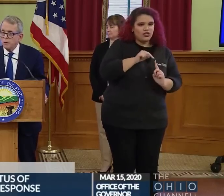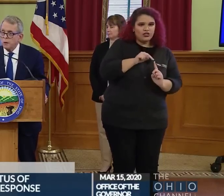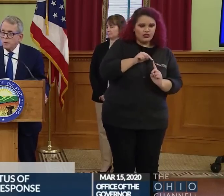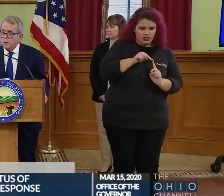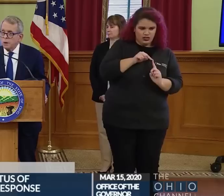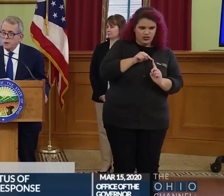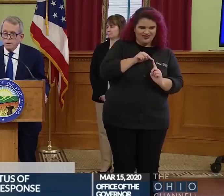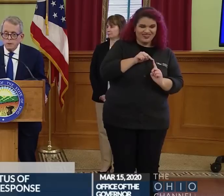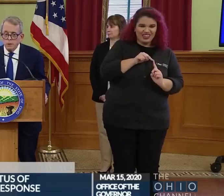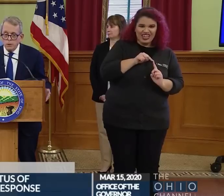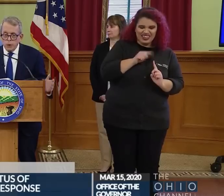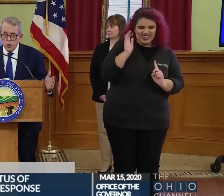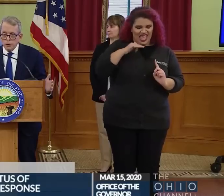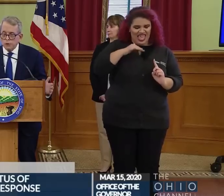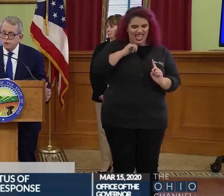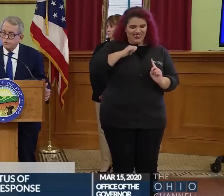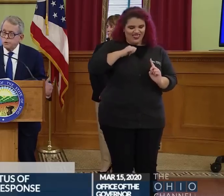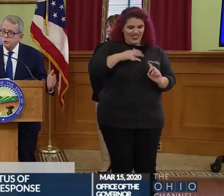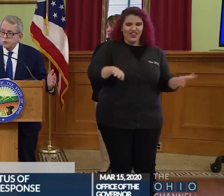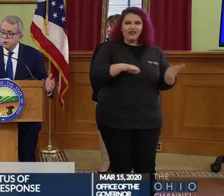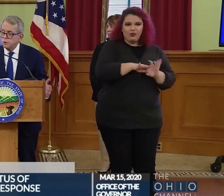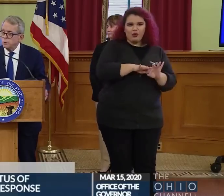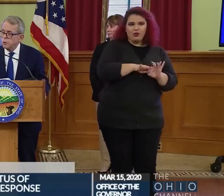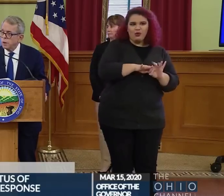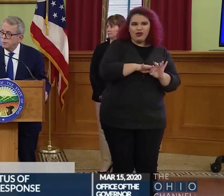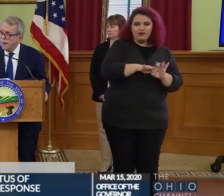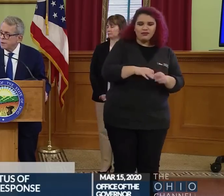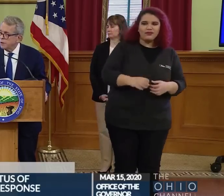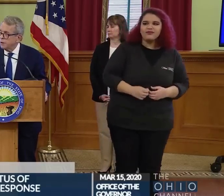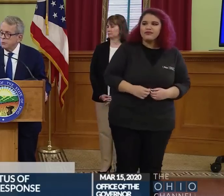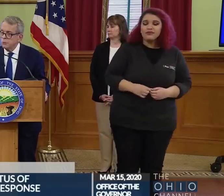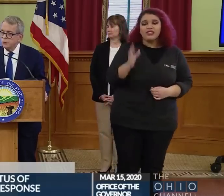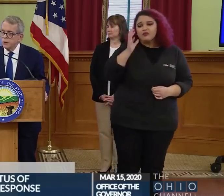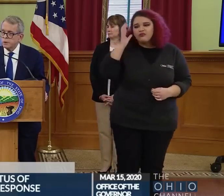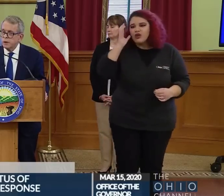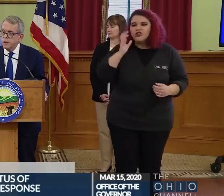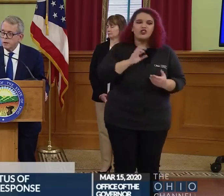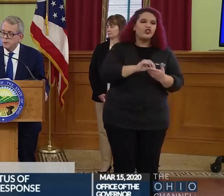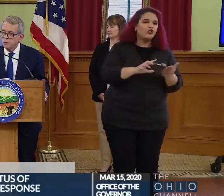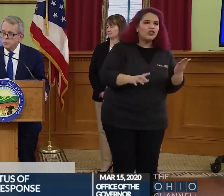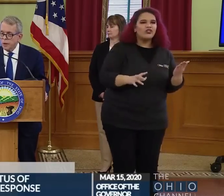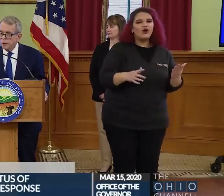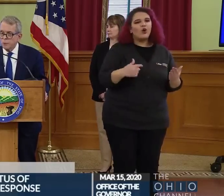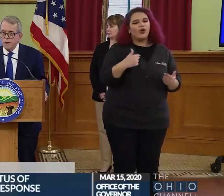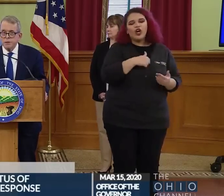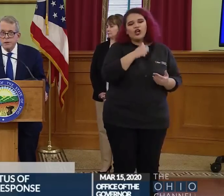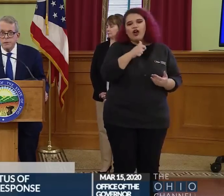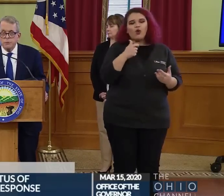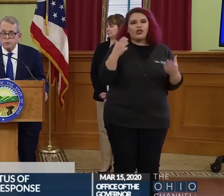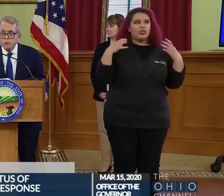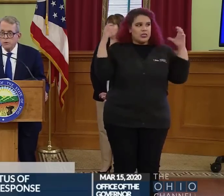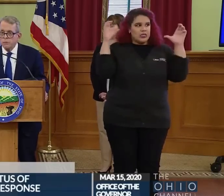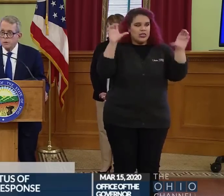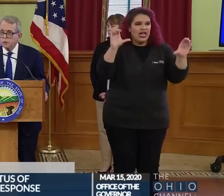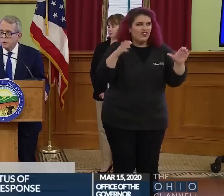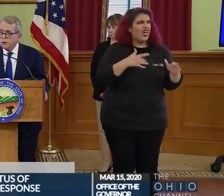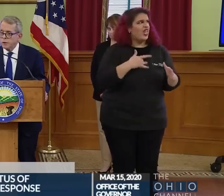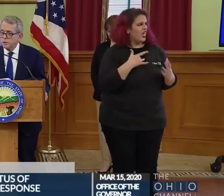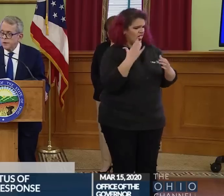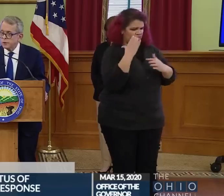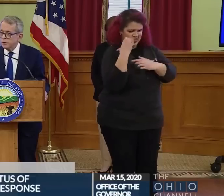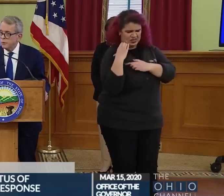going to, you know, and parents and students, that we're not going to be asking them to do things that they can't do, and we're not going to be asking them to focus